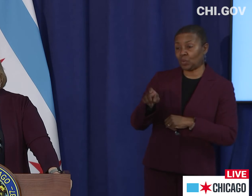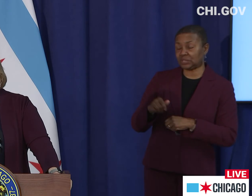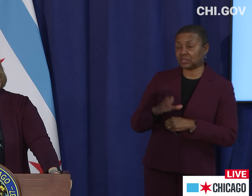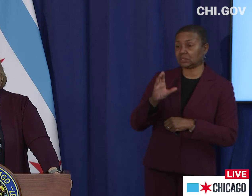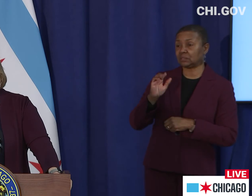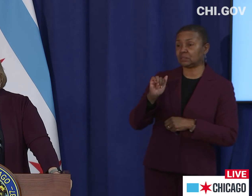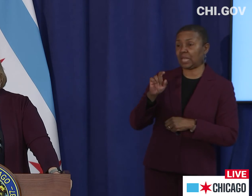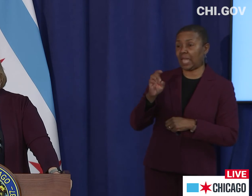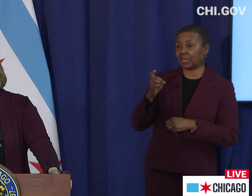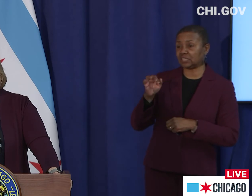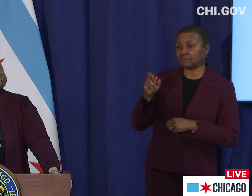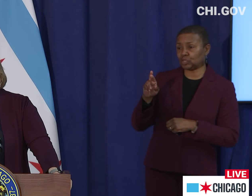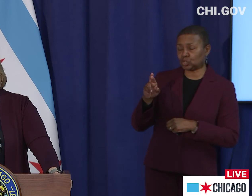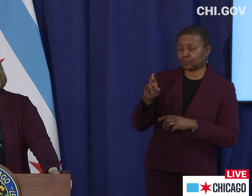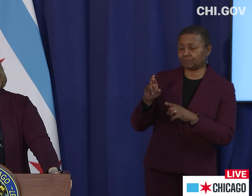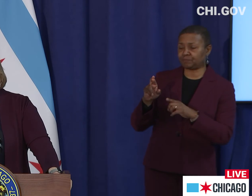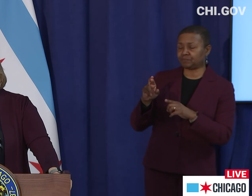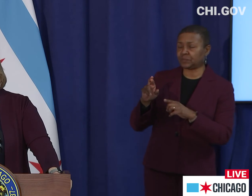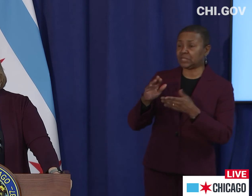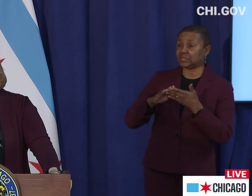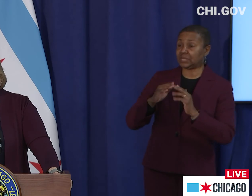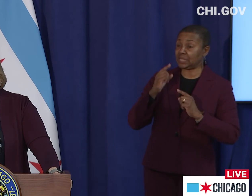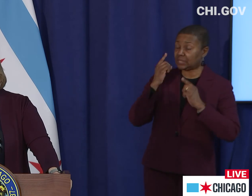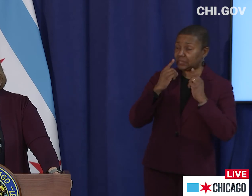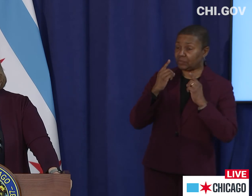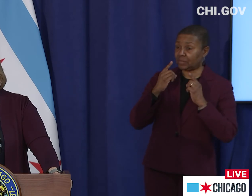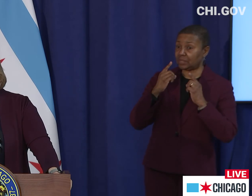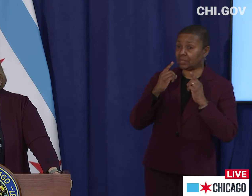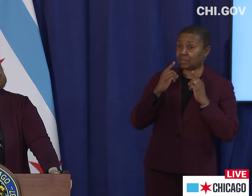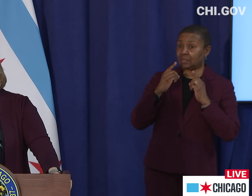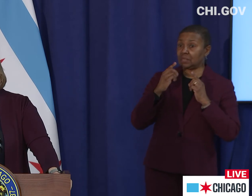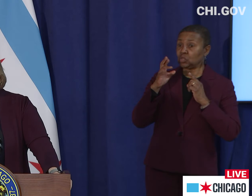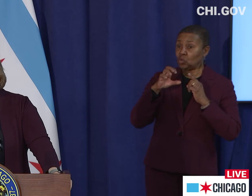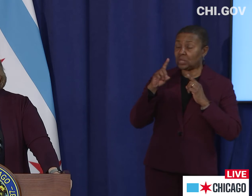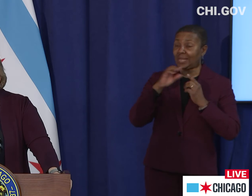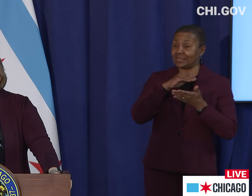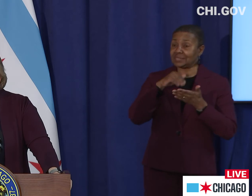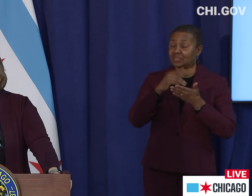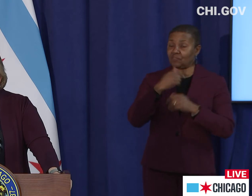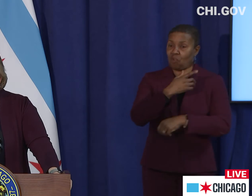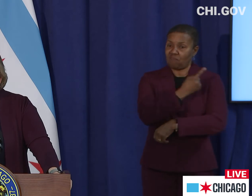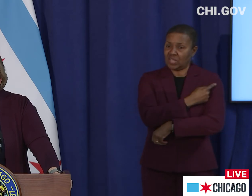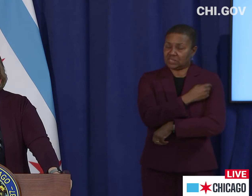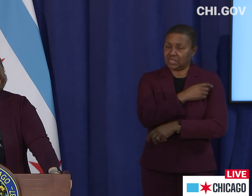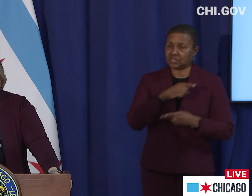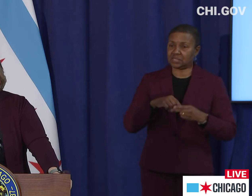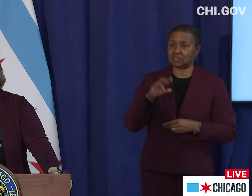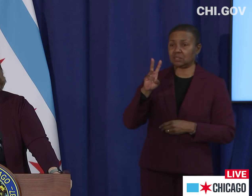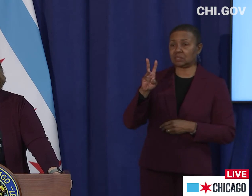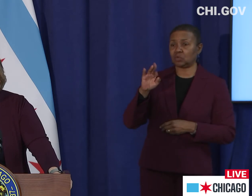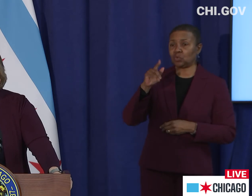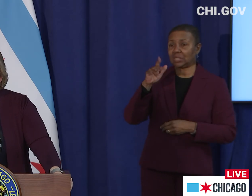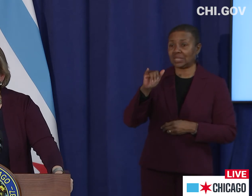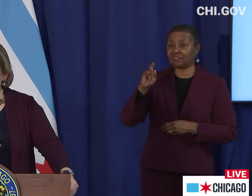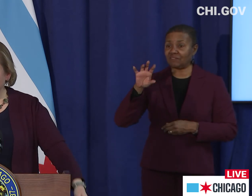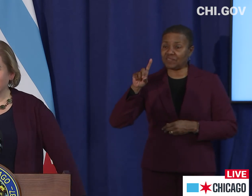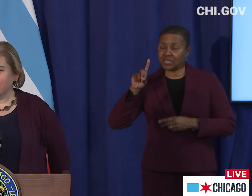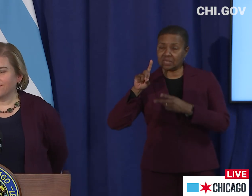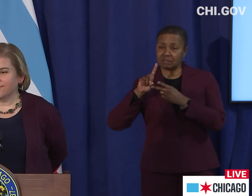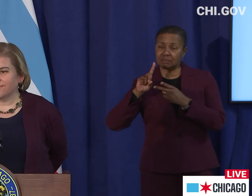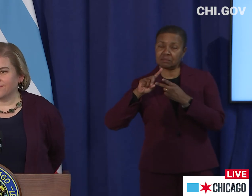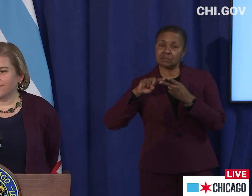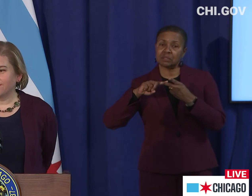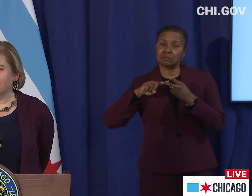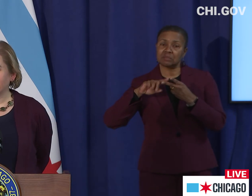Alex Fisher, is the city considering the United Center for Vaccinations? Also, Wrigley Field, would the